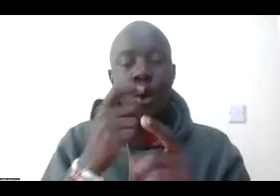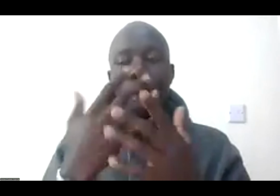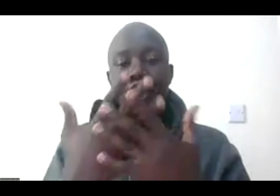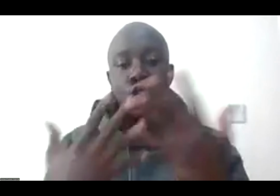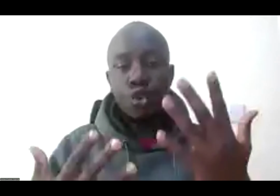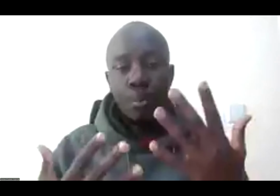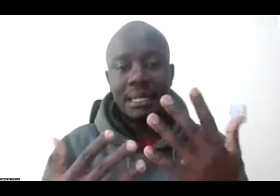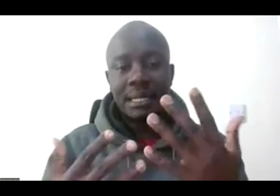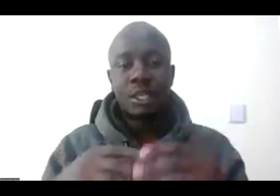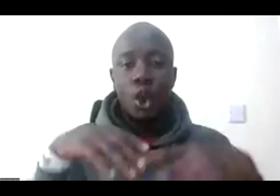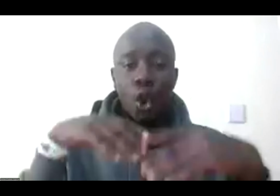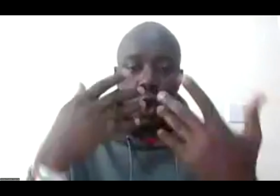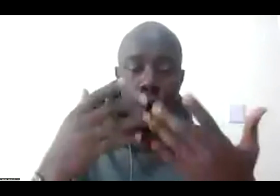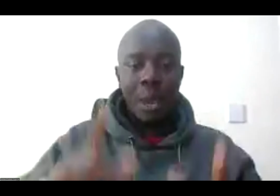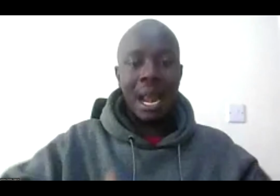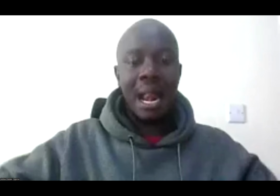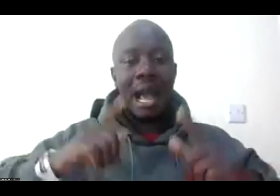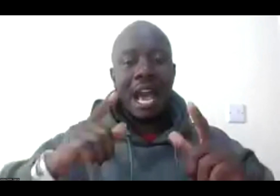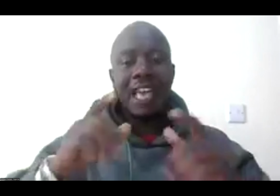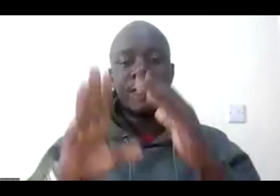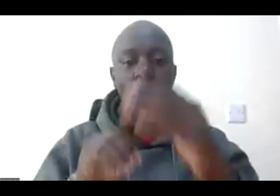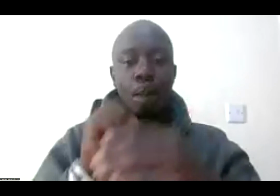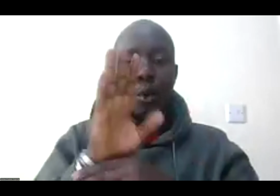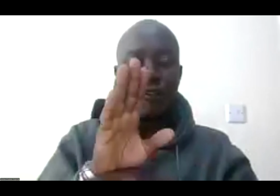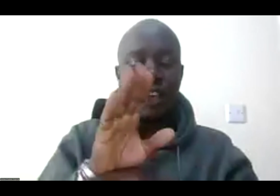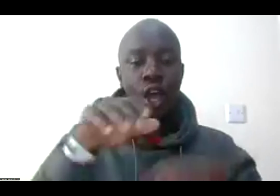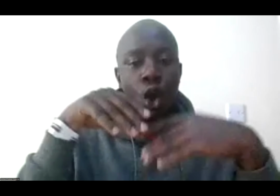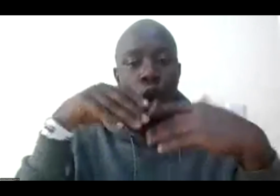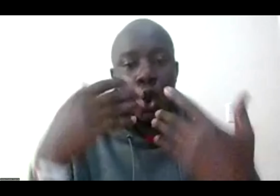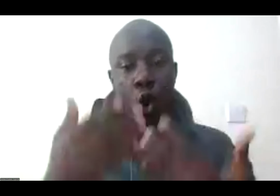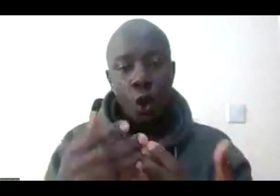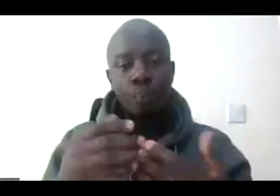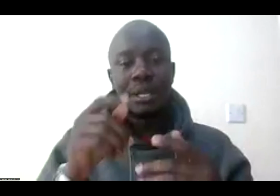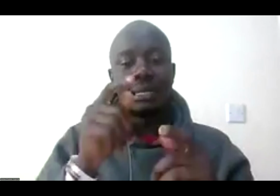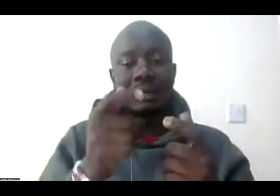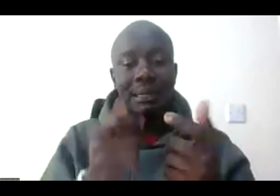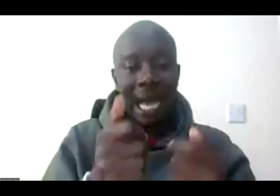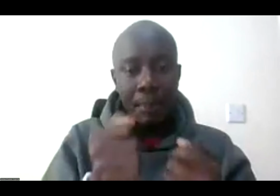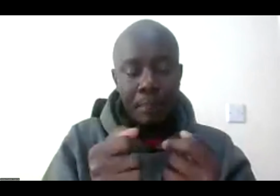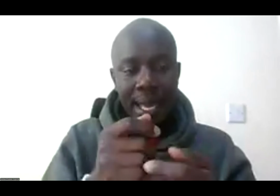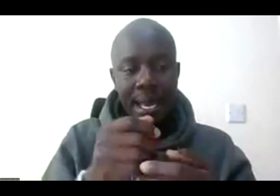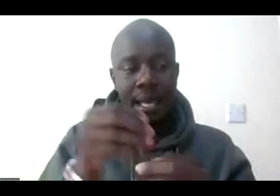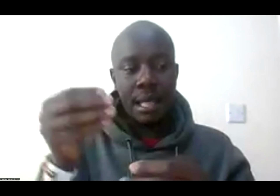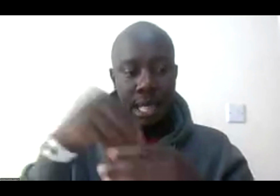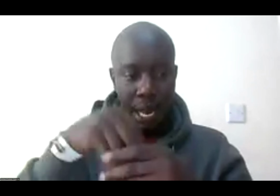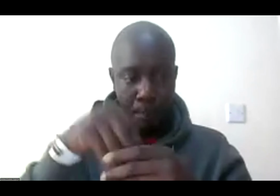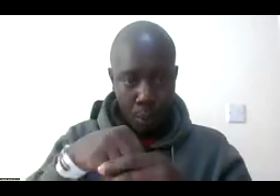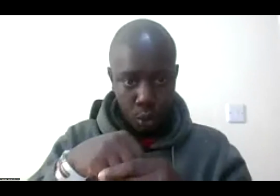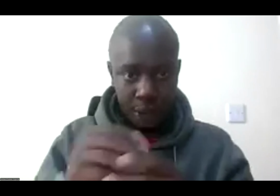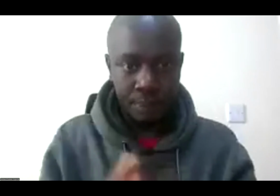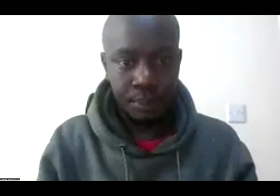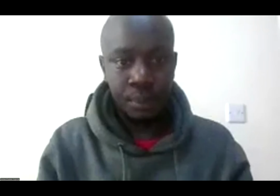which captures documents or live interpretation